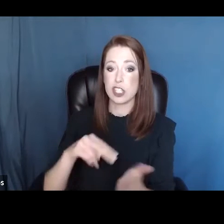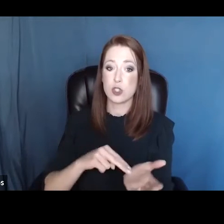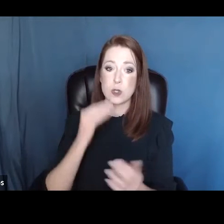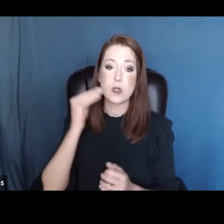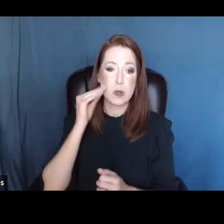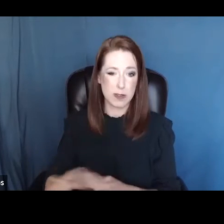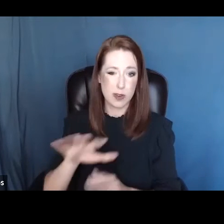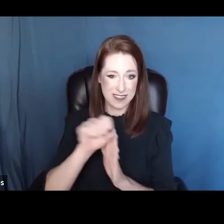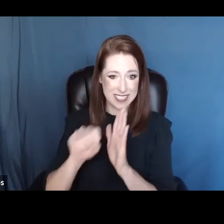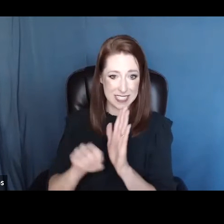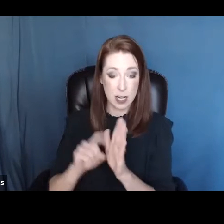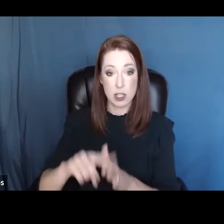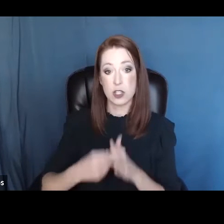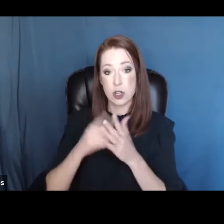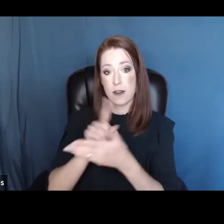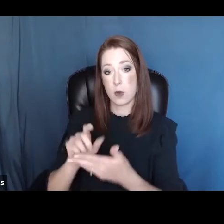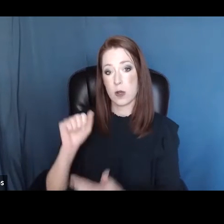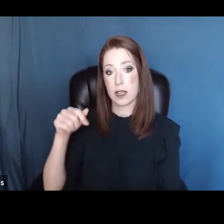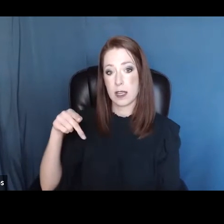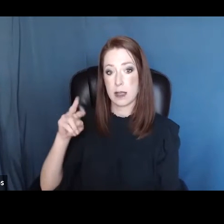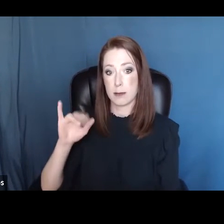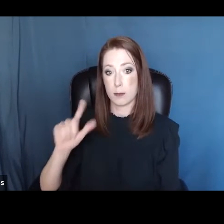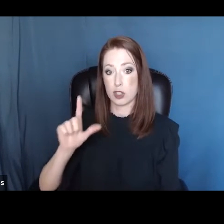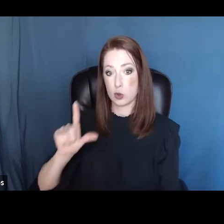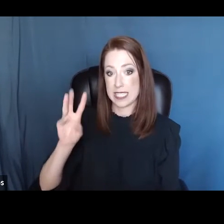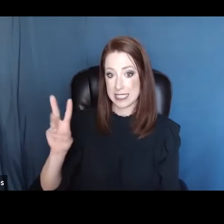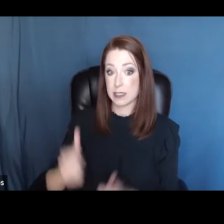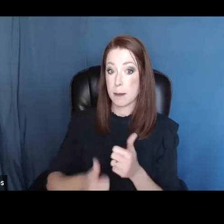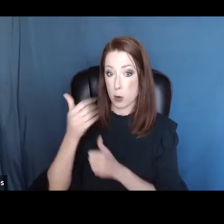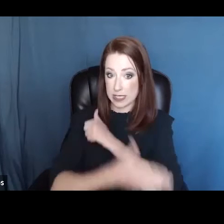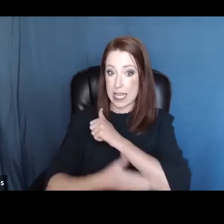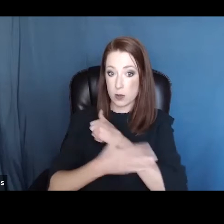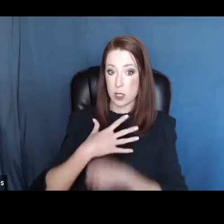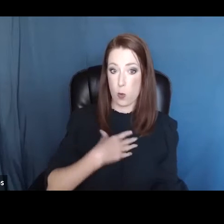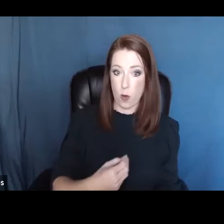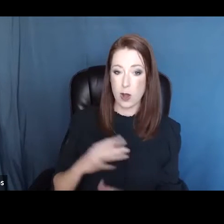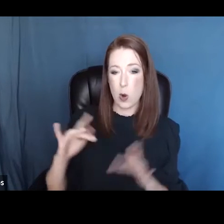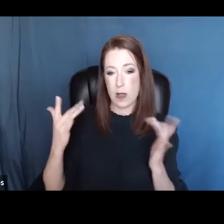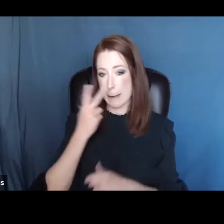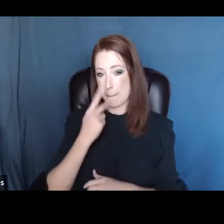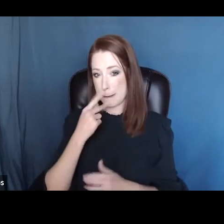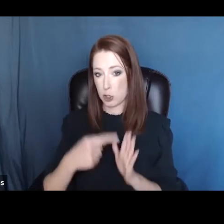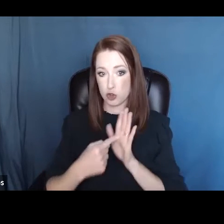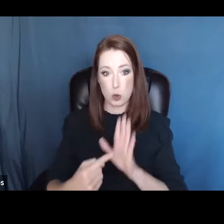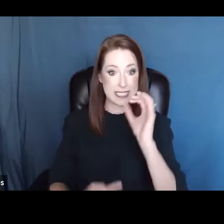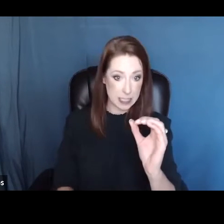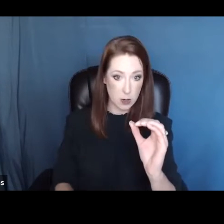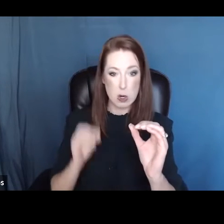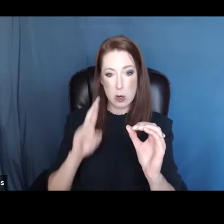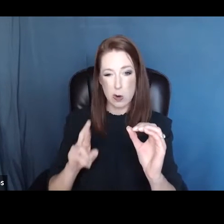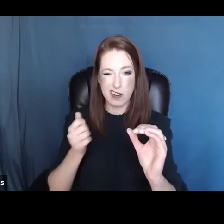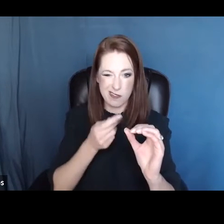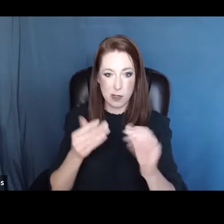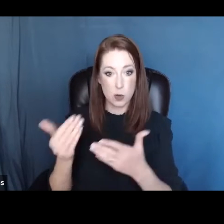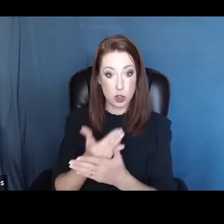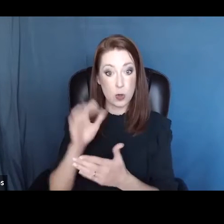state, starting with the week of April 26th. A majority of counties are white or light pink, indicating 0 or few new cases,